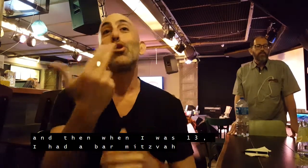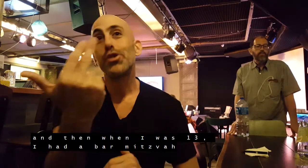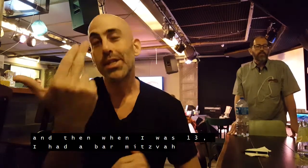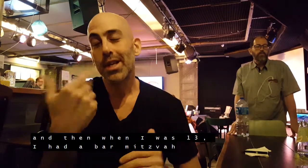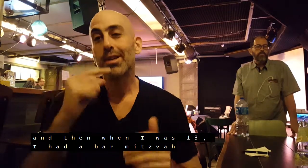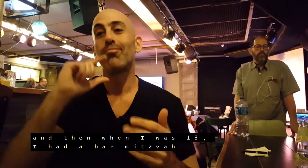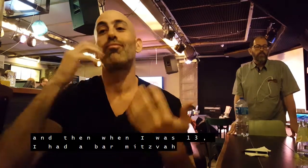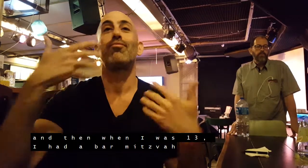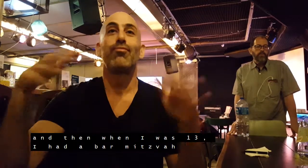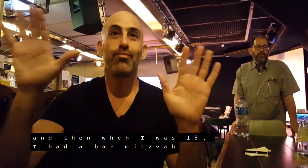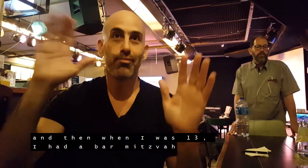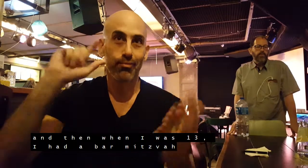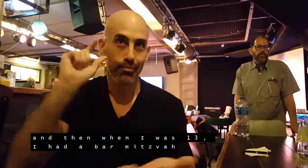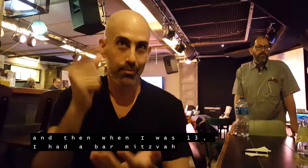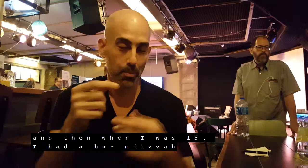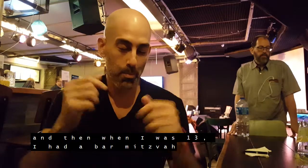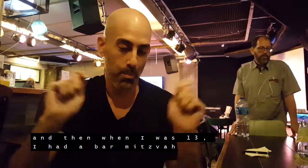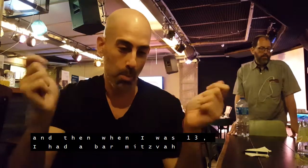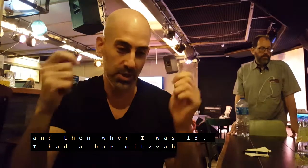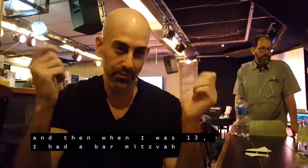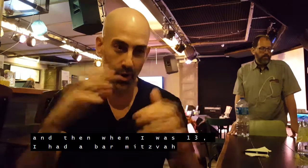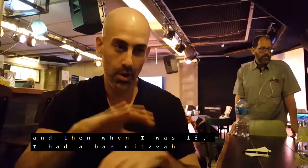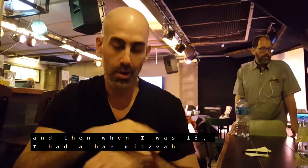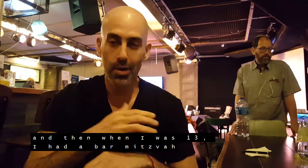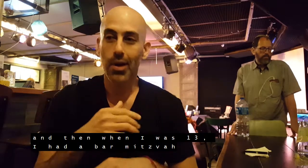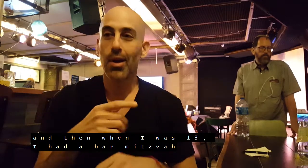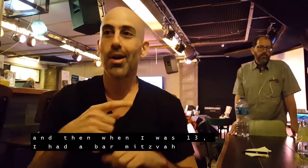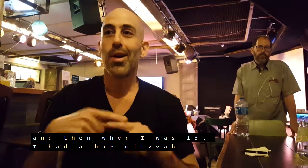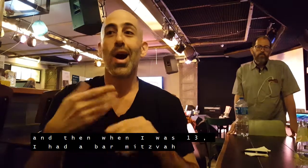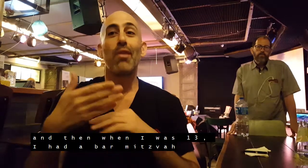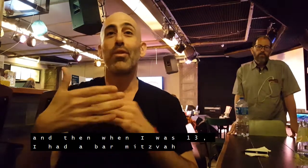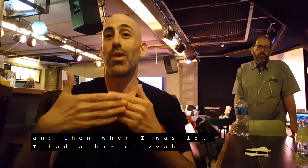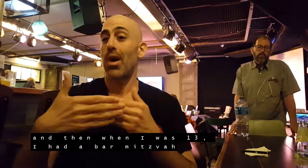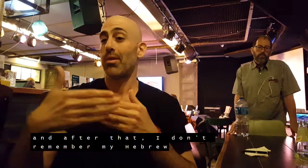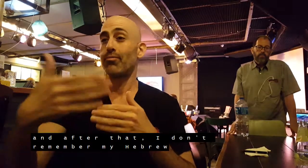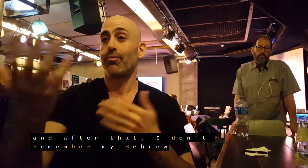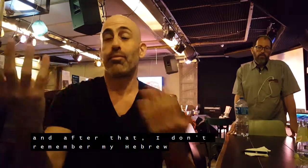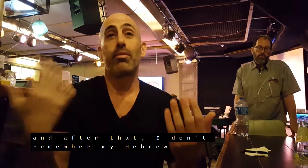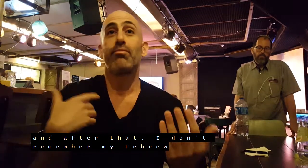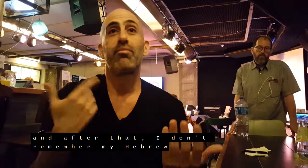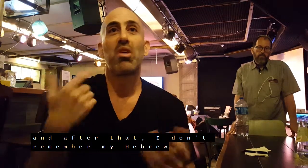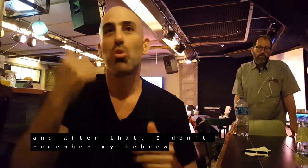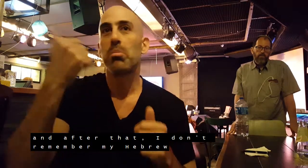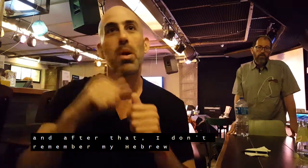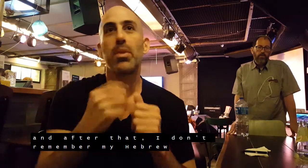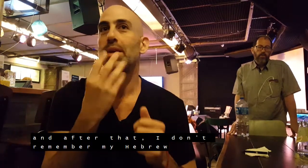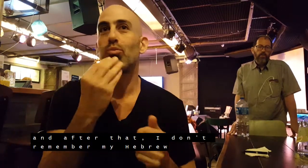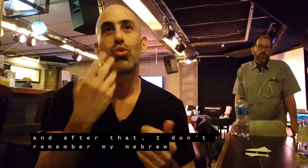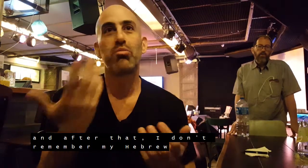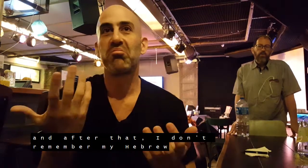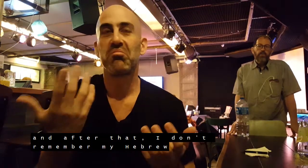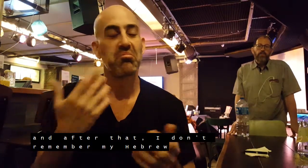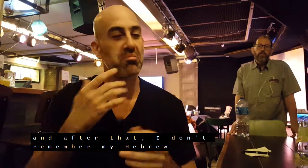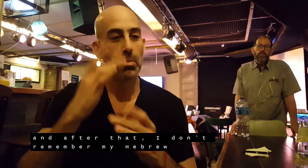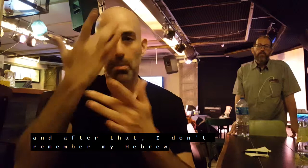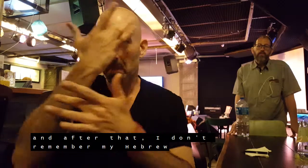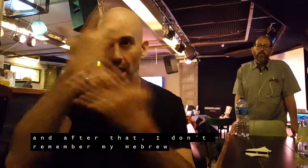And then when I was 13, and I had a bar mitzvah, and after that, I don't remember my Hebrew, and I